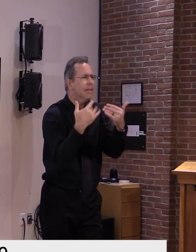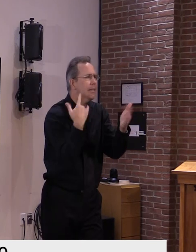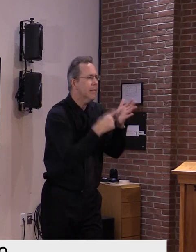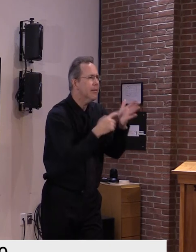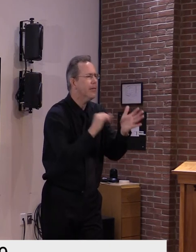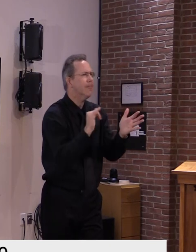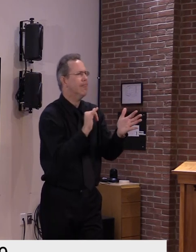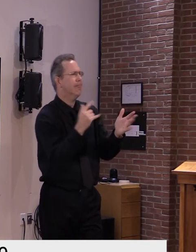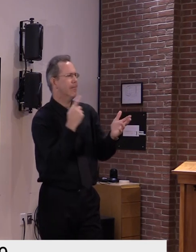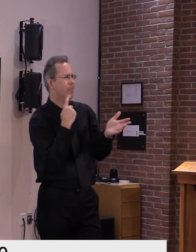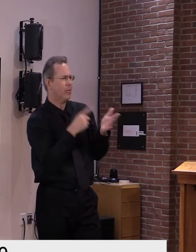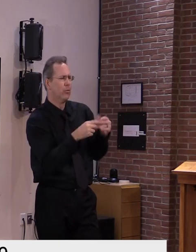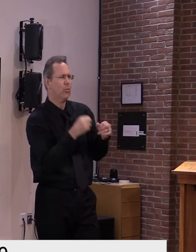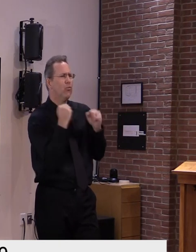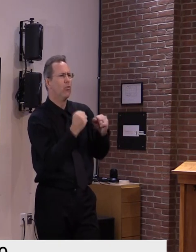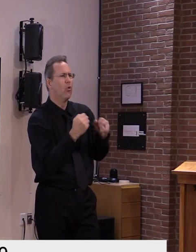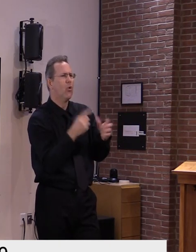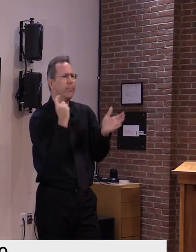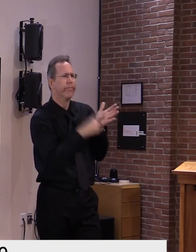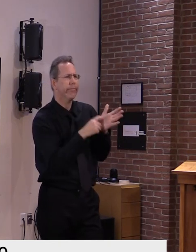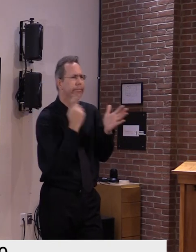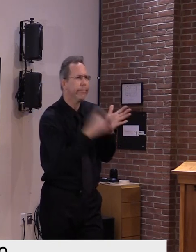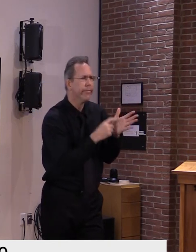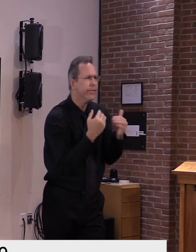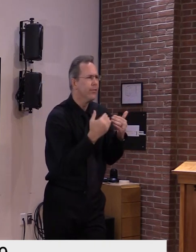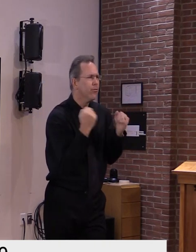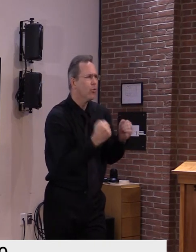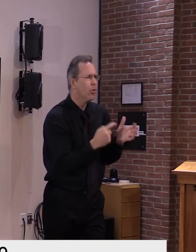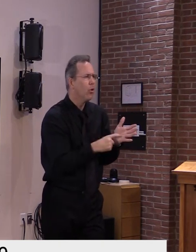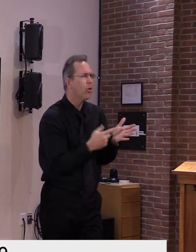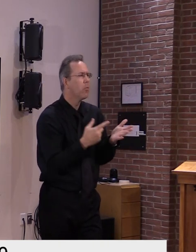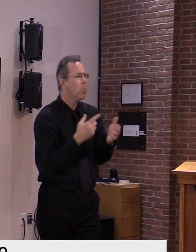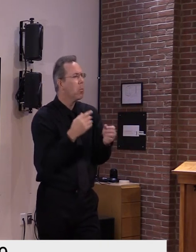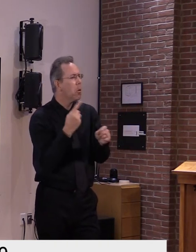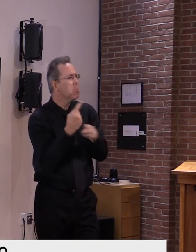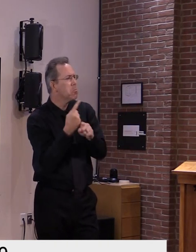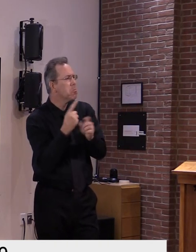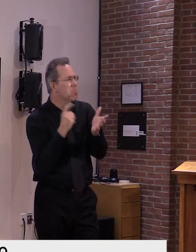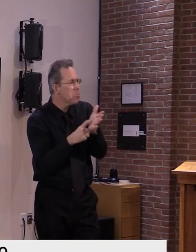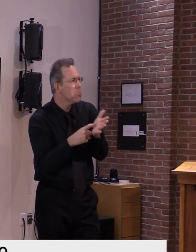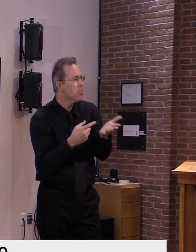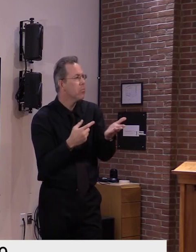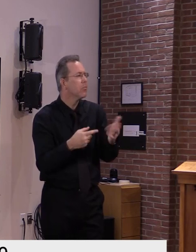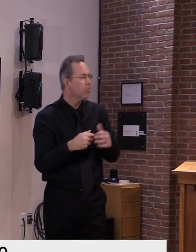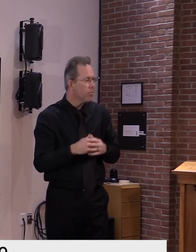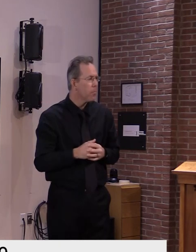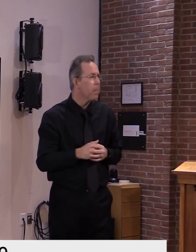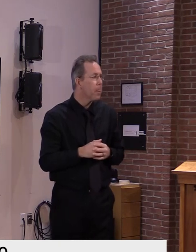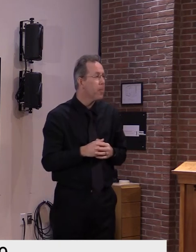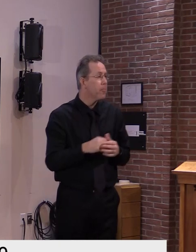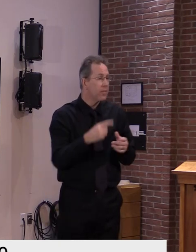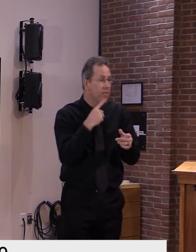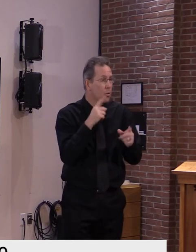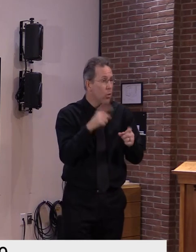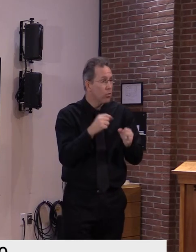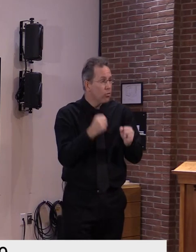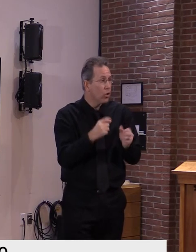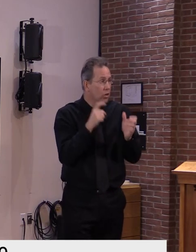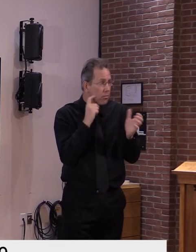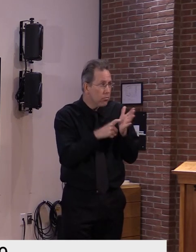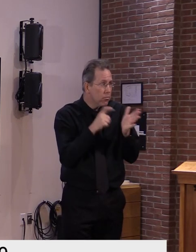ability to manage the pandemic and to appropriately isolate and quarantine and make sure that Vermonters are